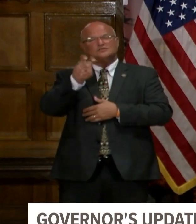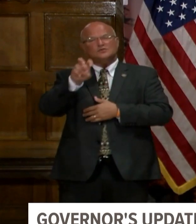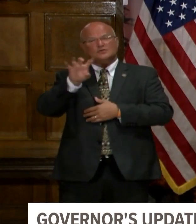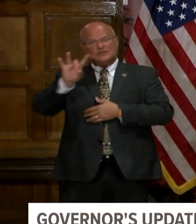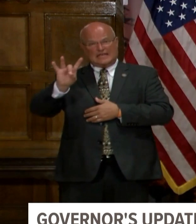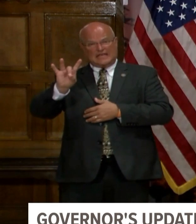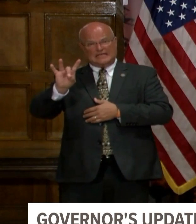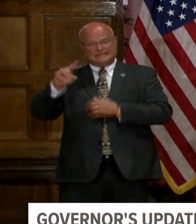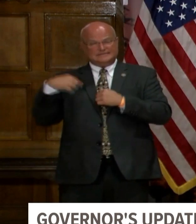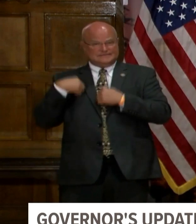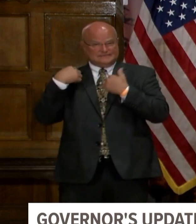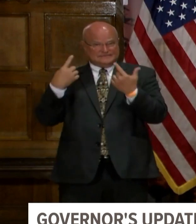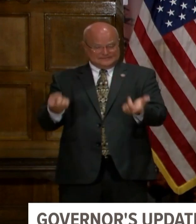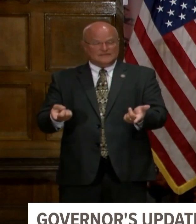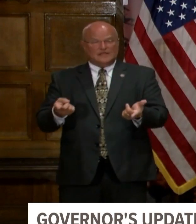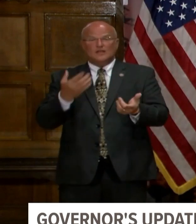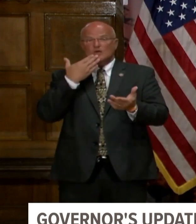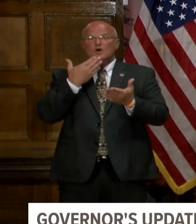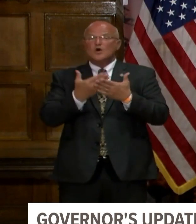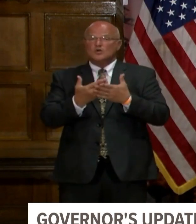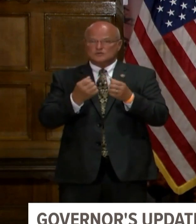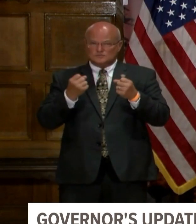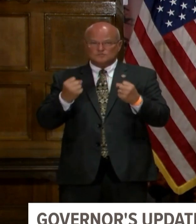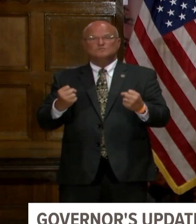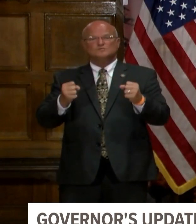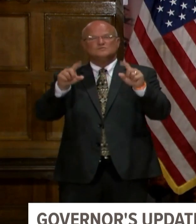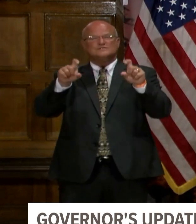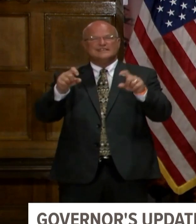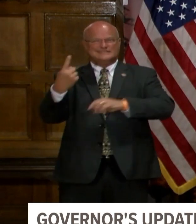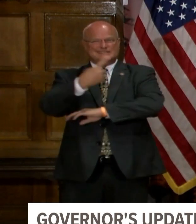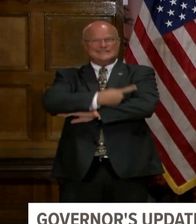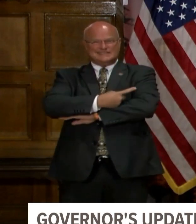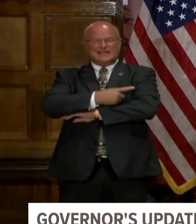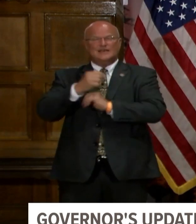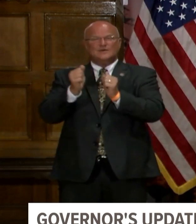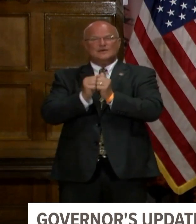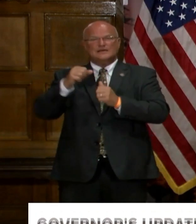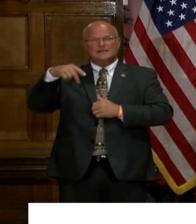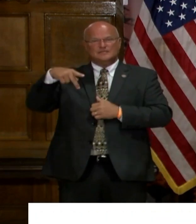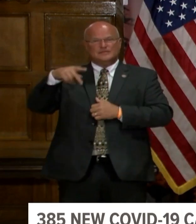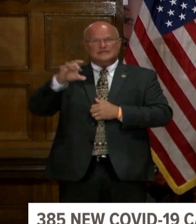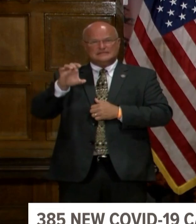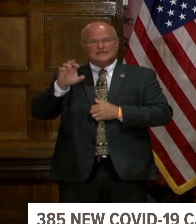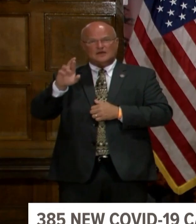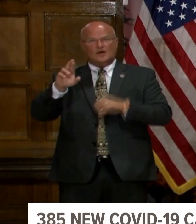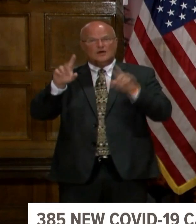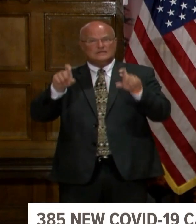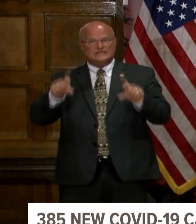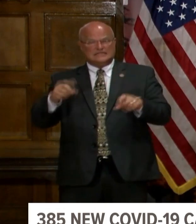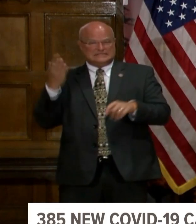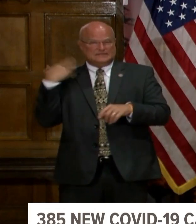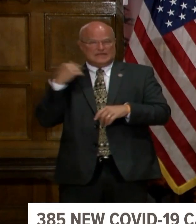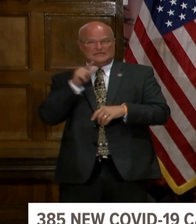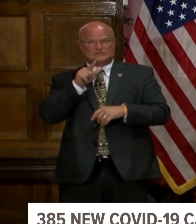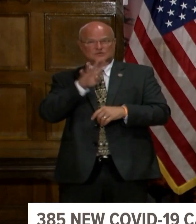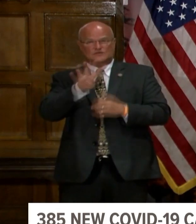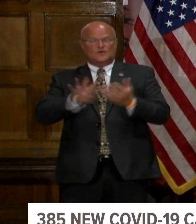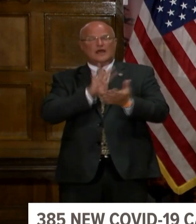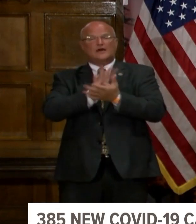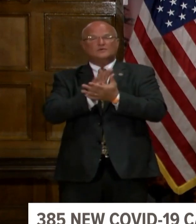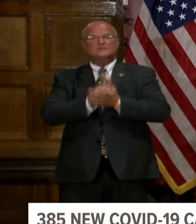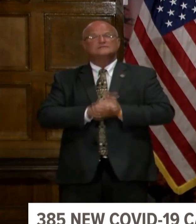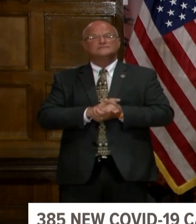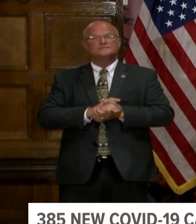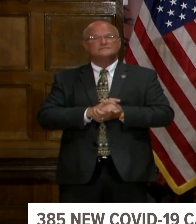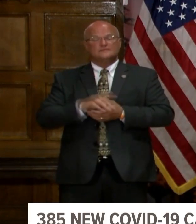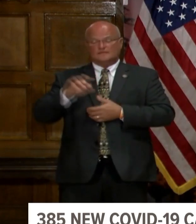5,208 tests, which is a good, strong testing day with our PCR tests over the last 24 hours. In terms of